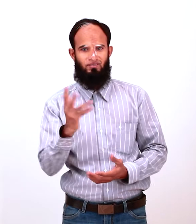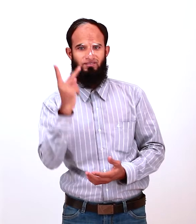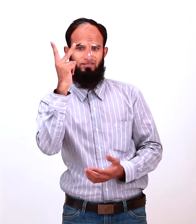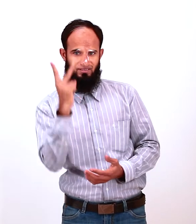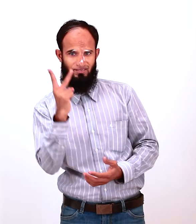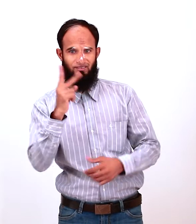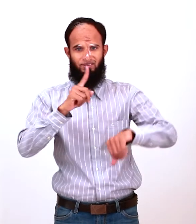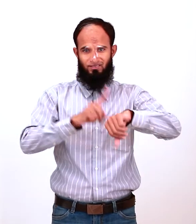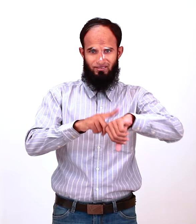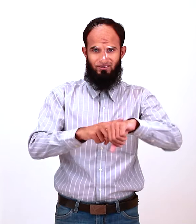Let's try the second clock.